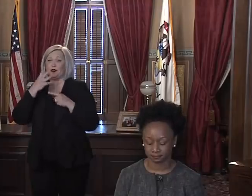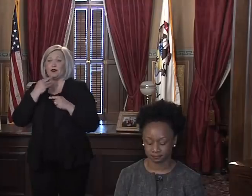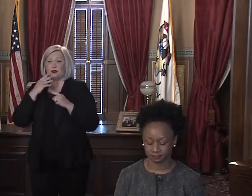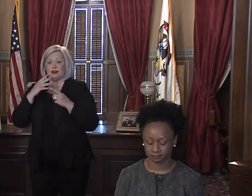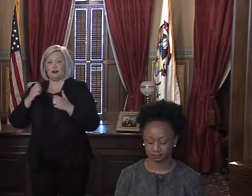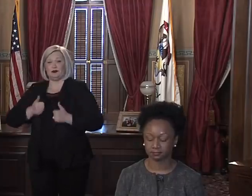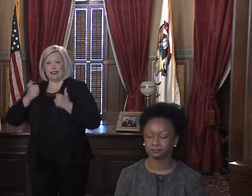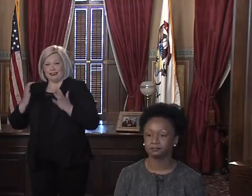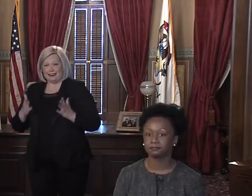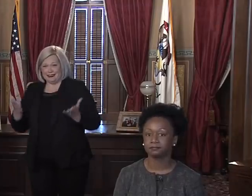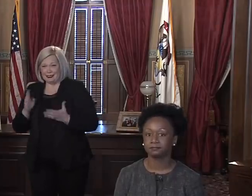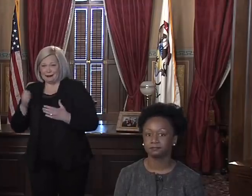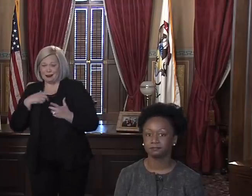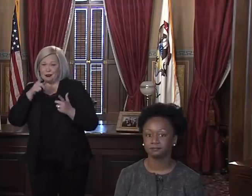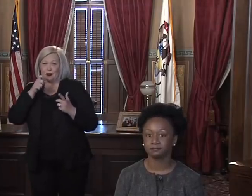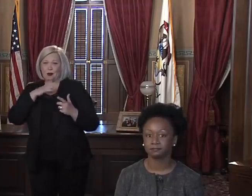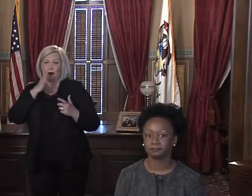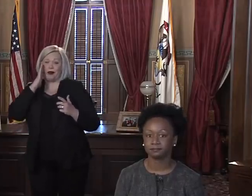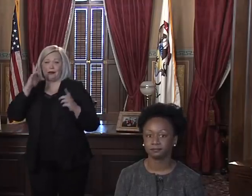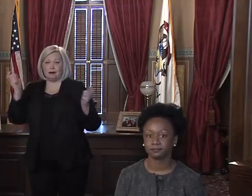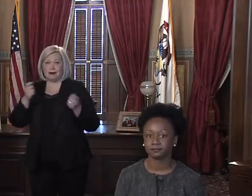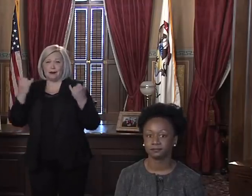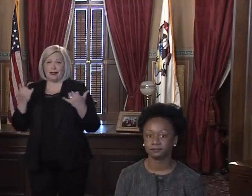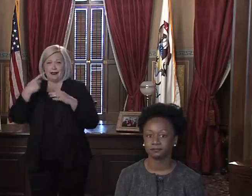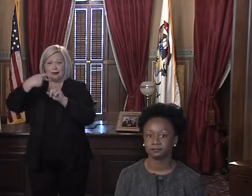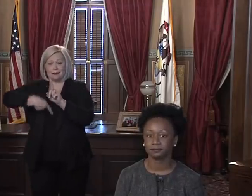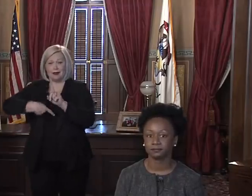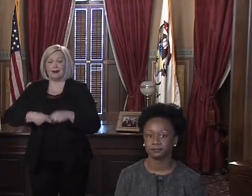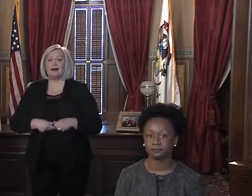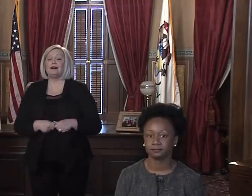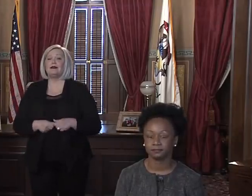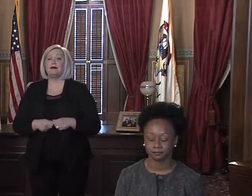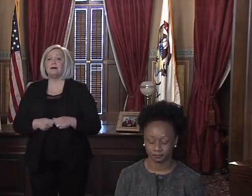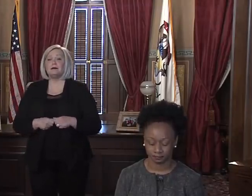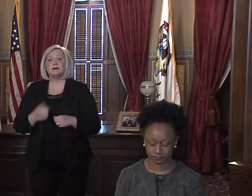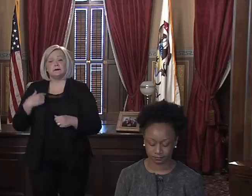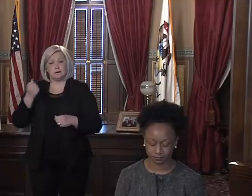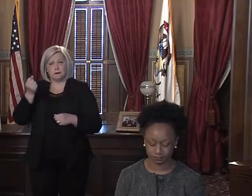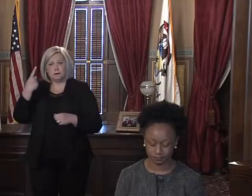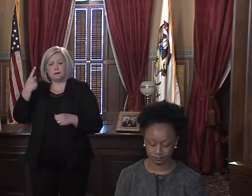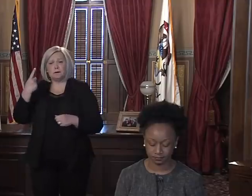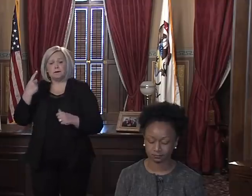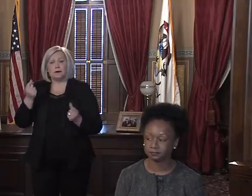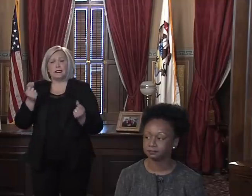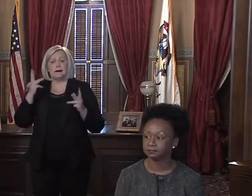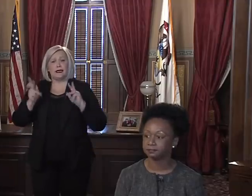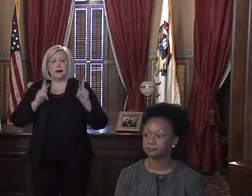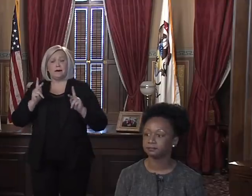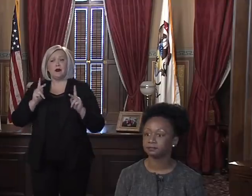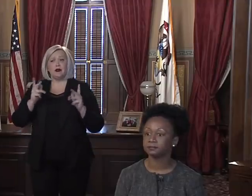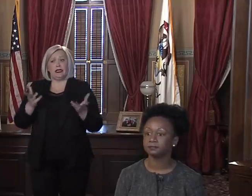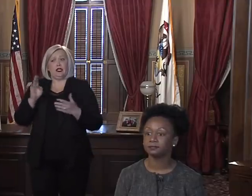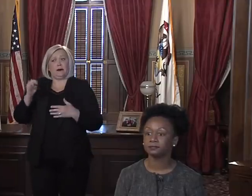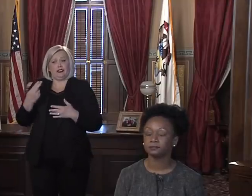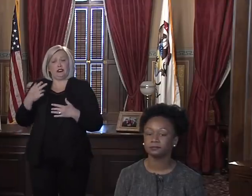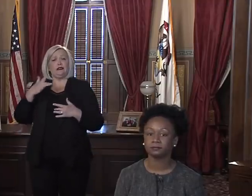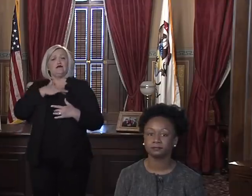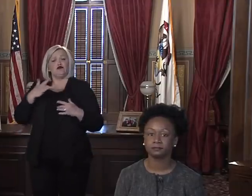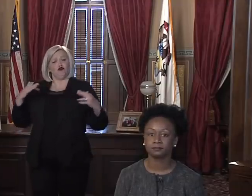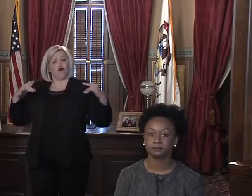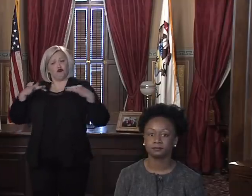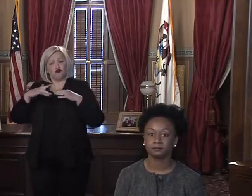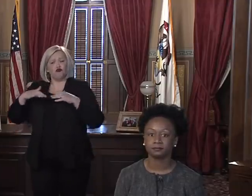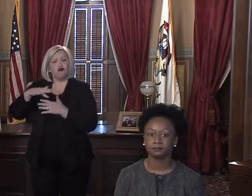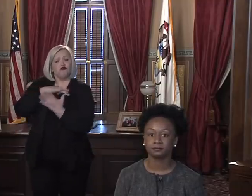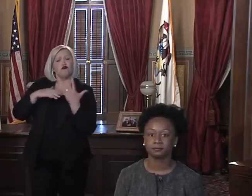Jewish residents who are celebrating as well. I know that there are a lot of Michiganders who usually come together to celebrate